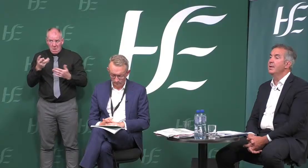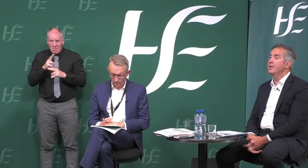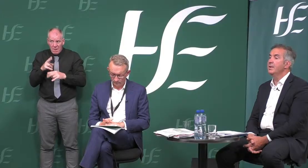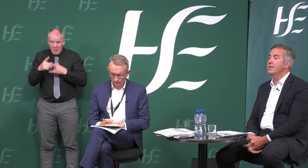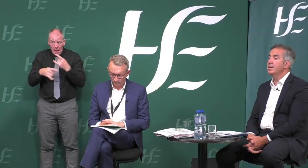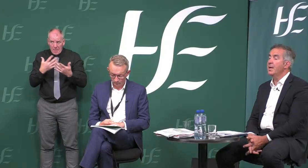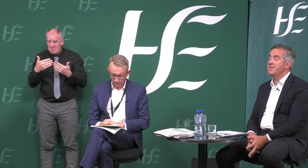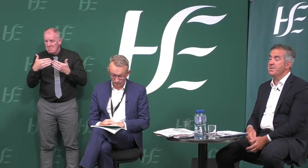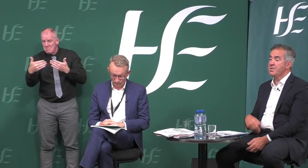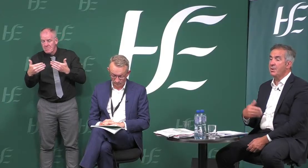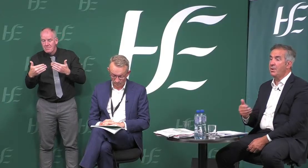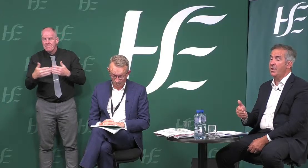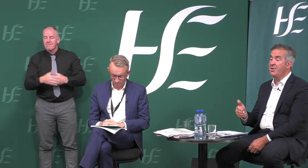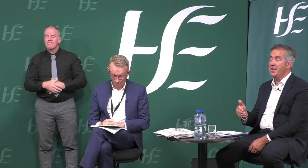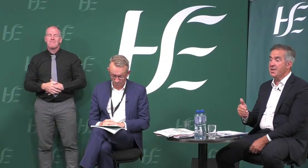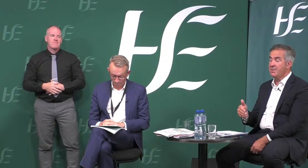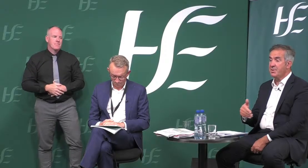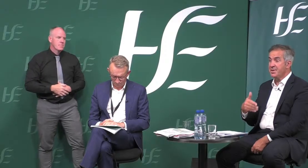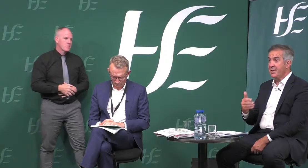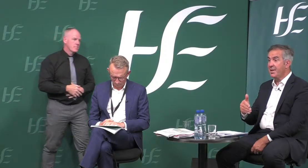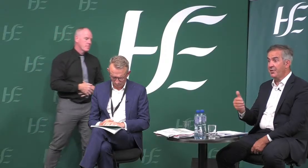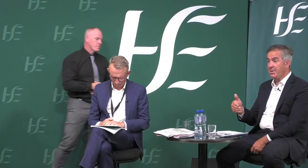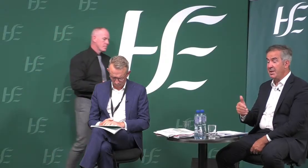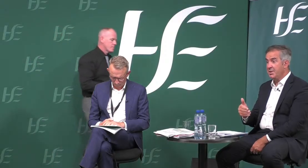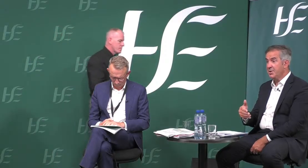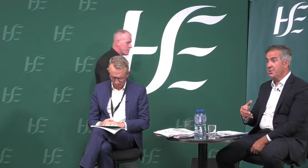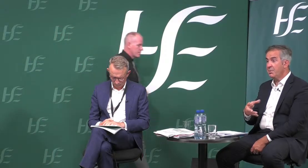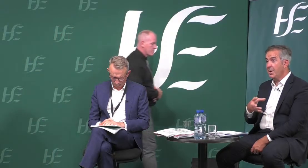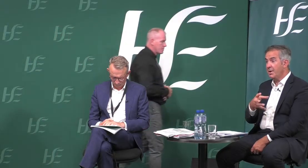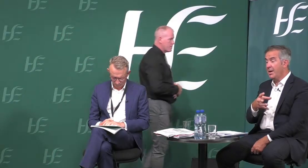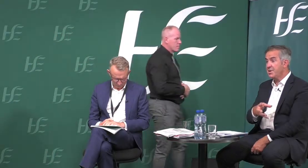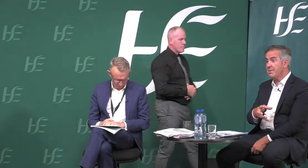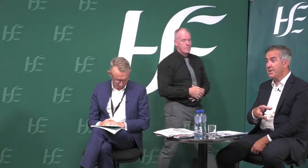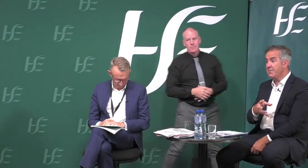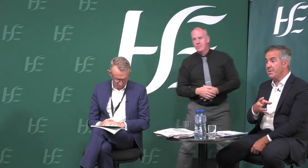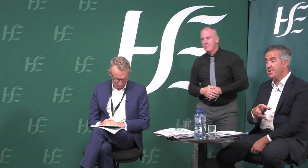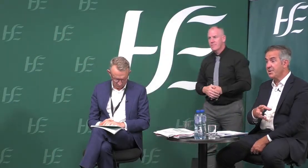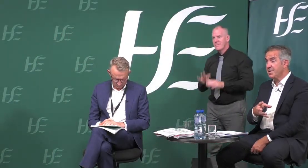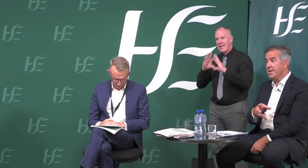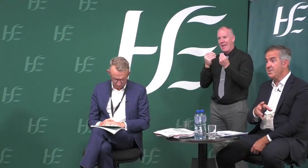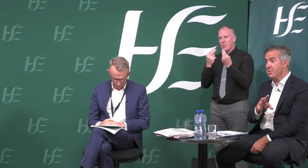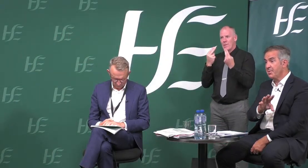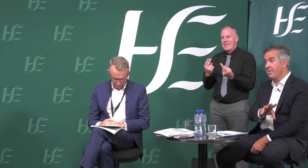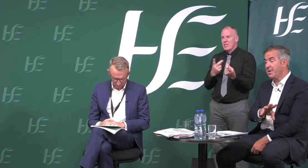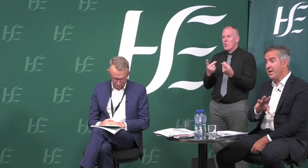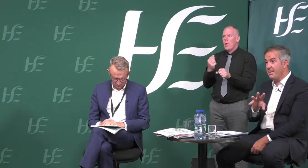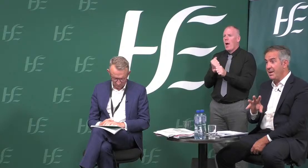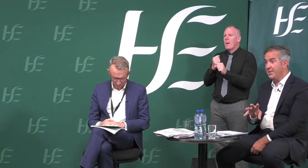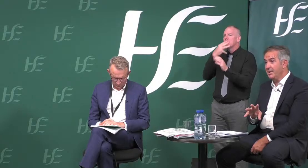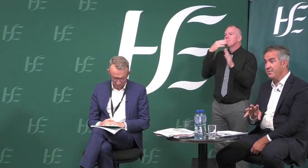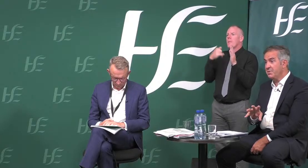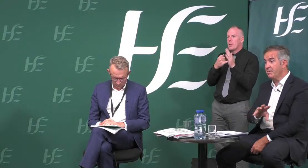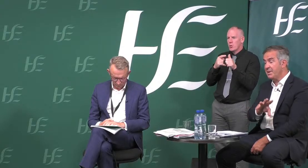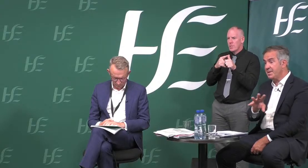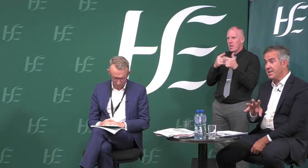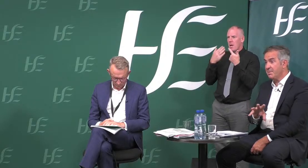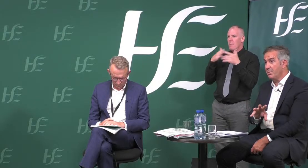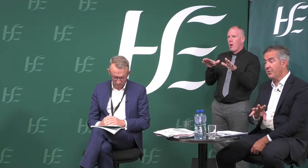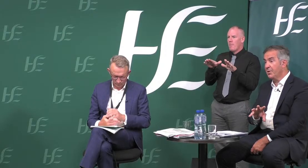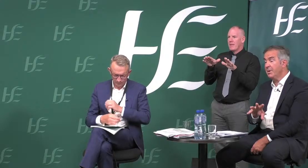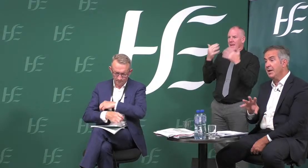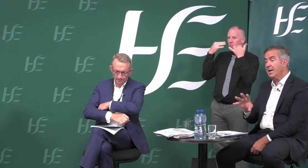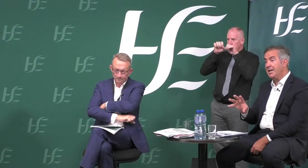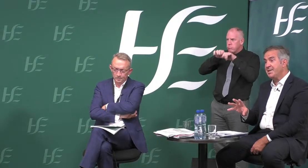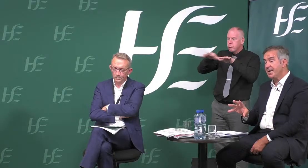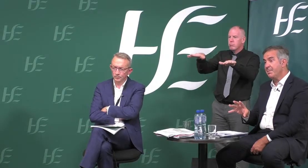then, or what's the story? All I'm really saying, Richard, is the things that we need to do are largely around the information consent, both the public campaign and the individual piece that's